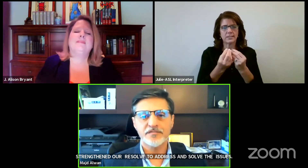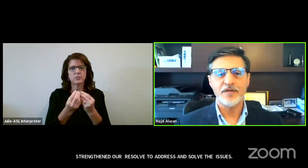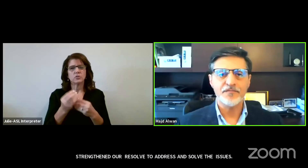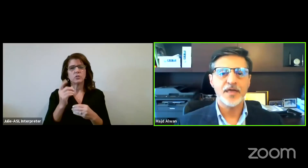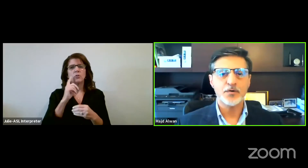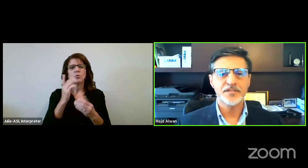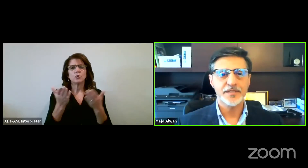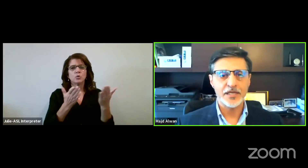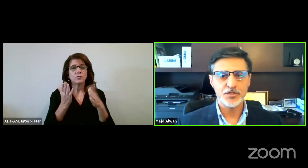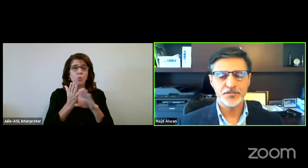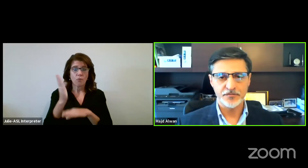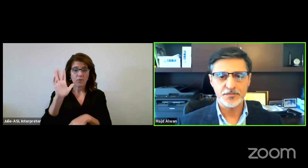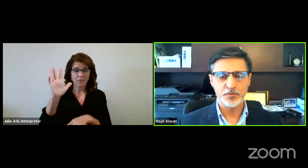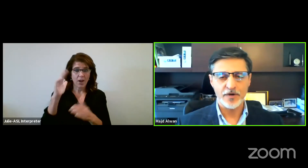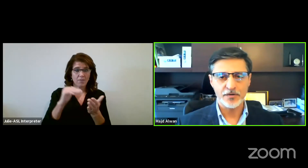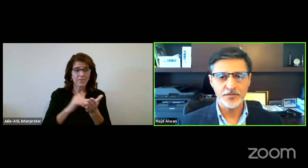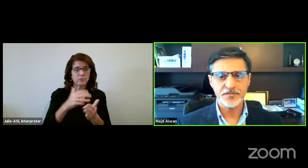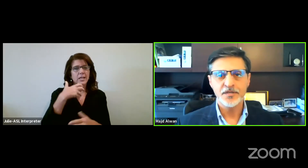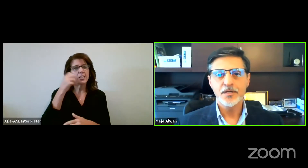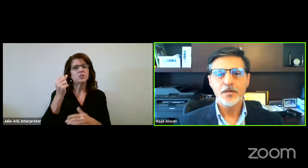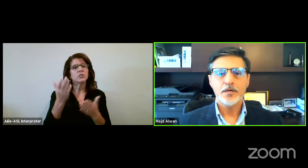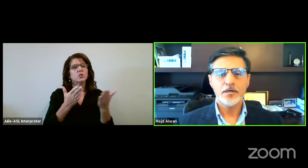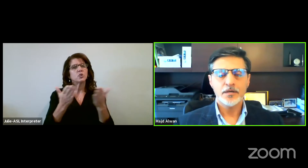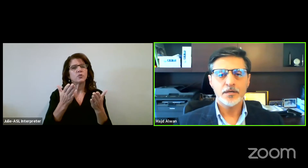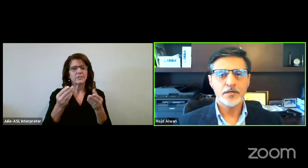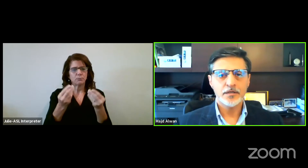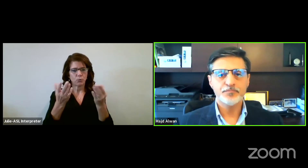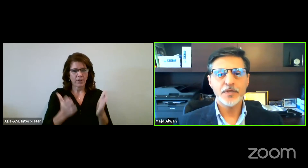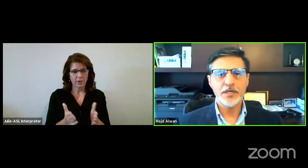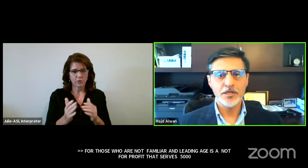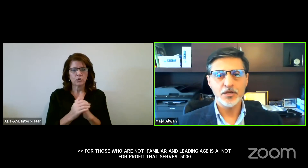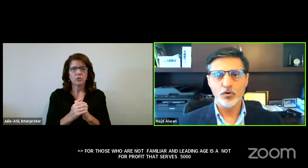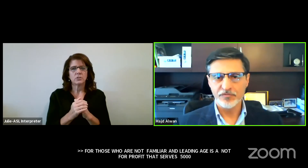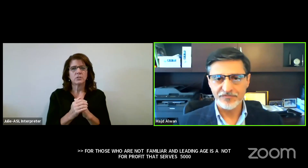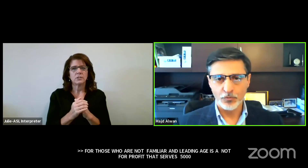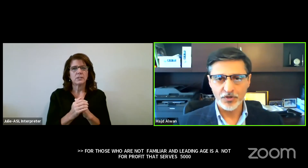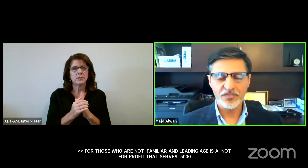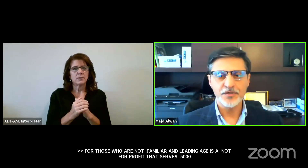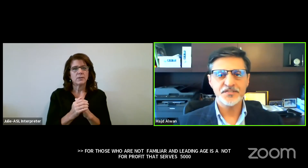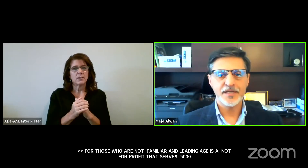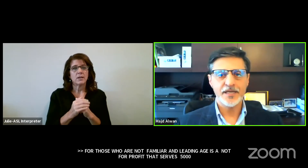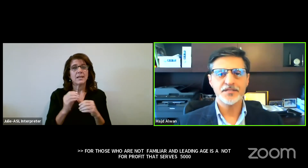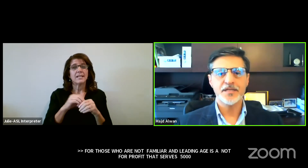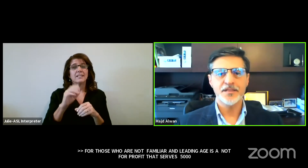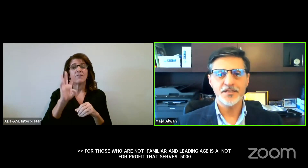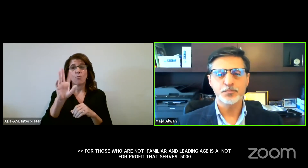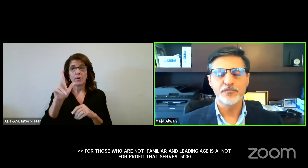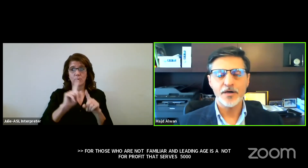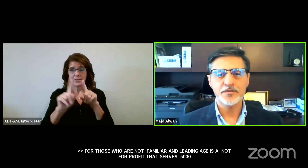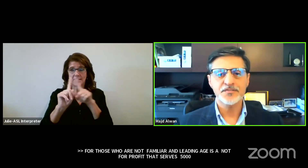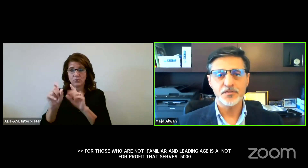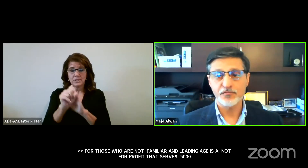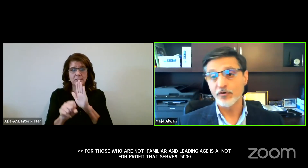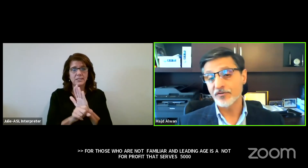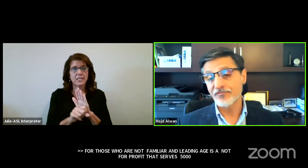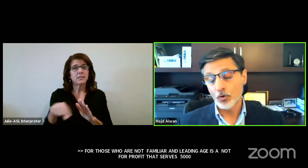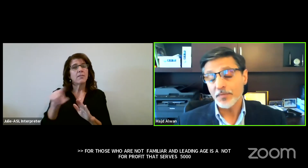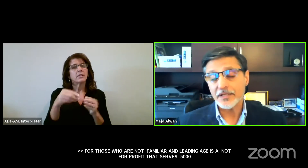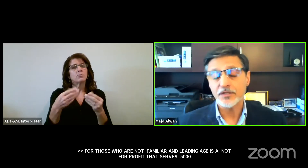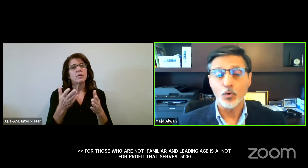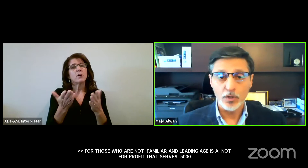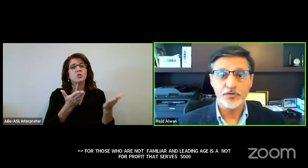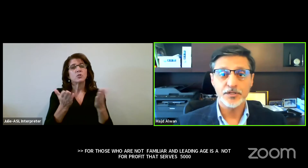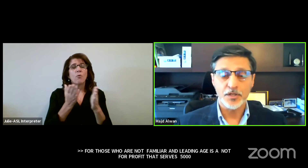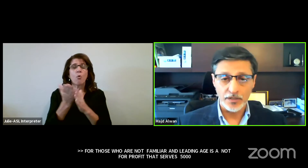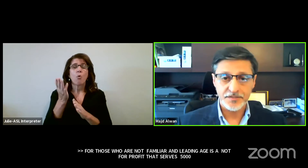over 5,000 aging service providers in over 43 states. And these providers serve over